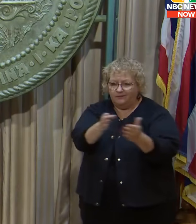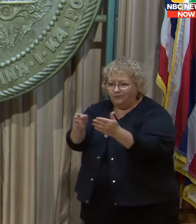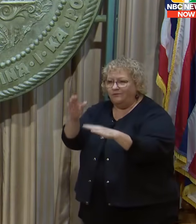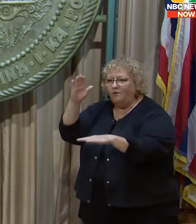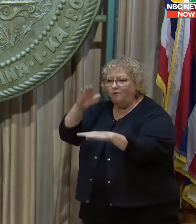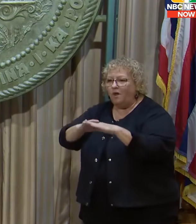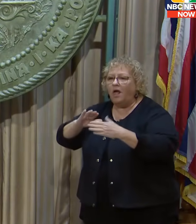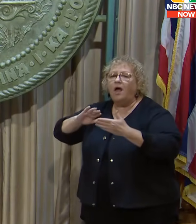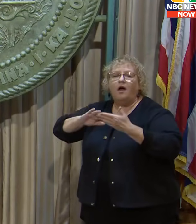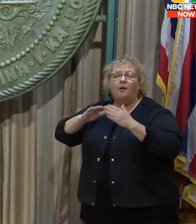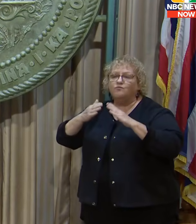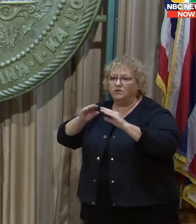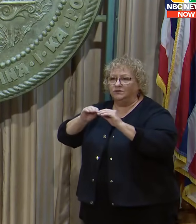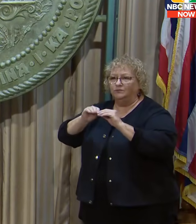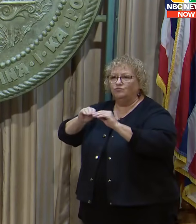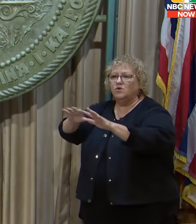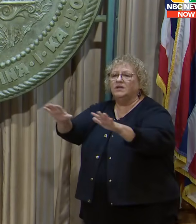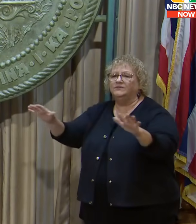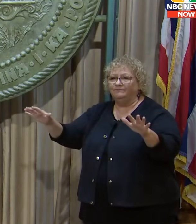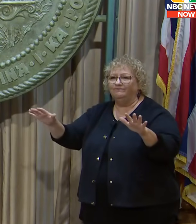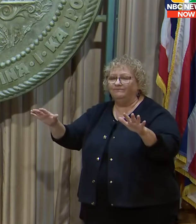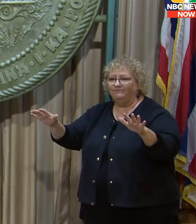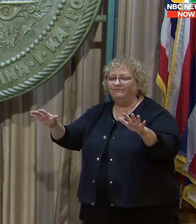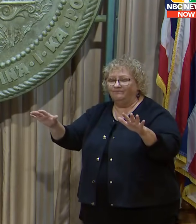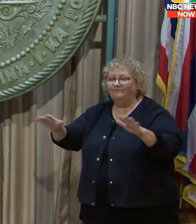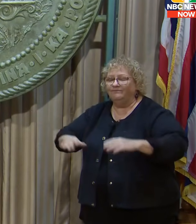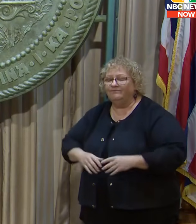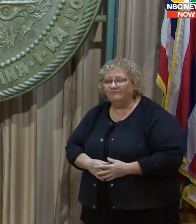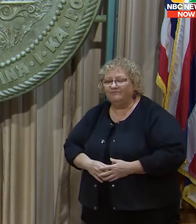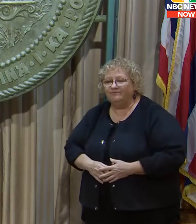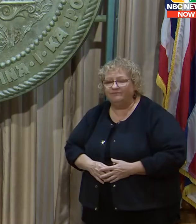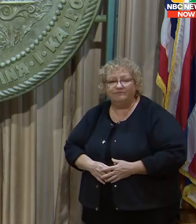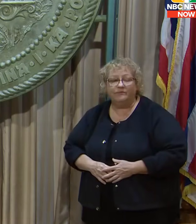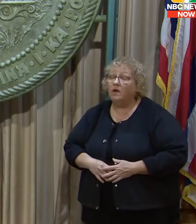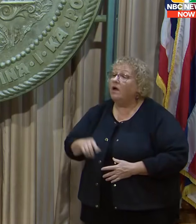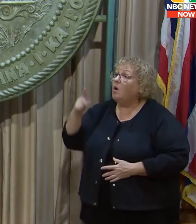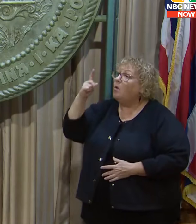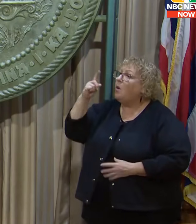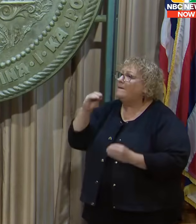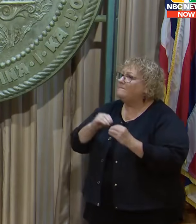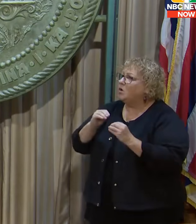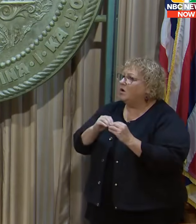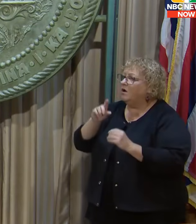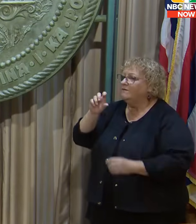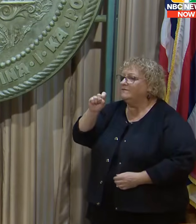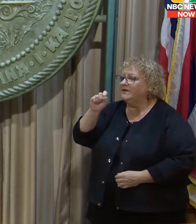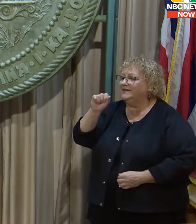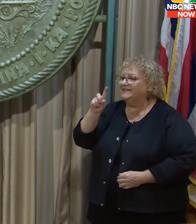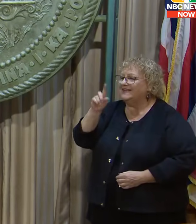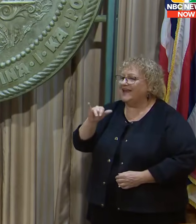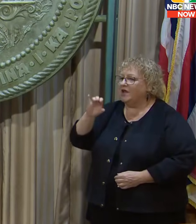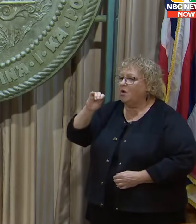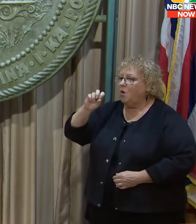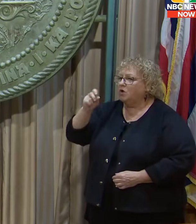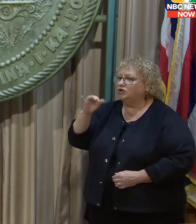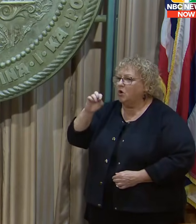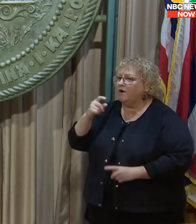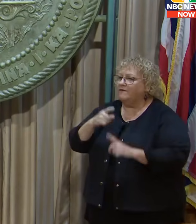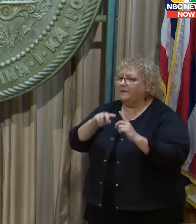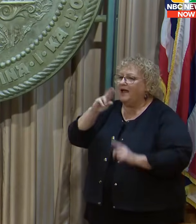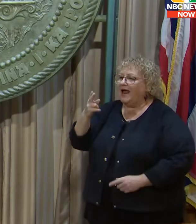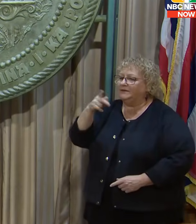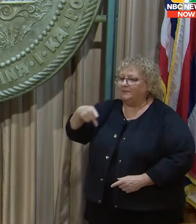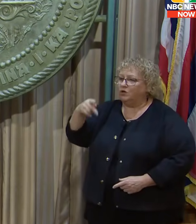are locally transmitted. And while you're there, from Sandy Oshiro,